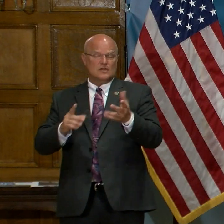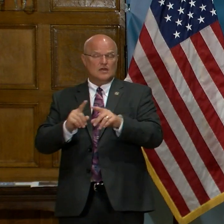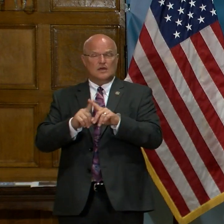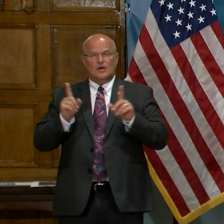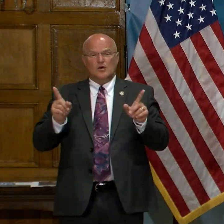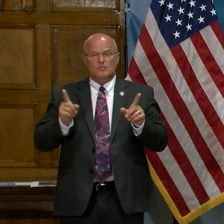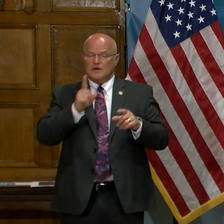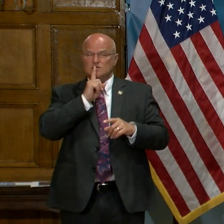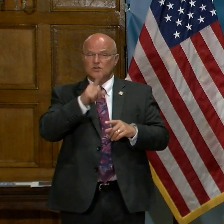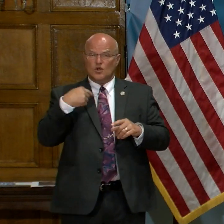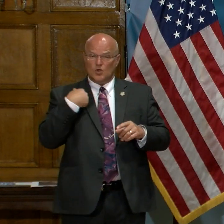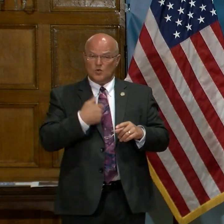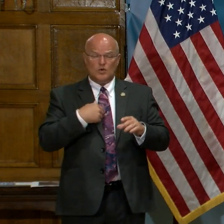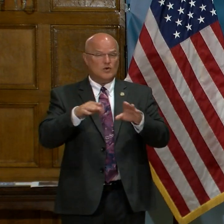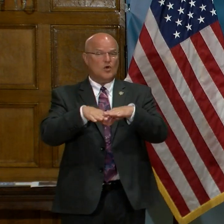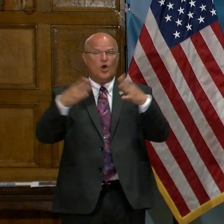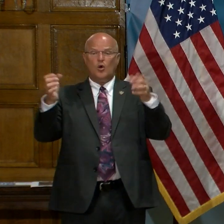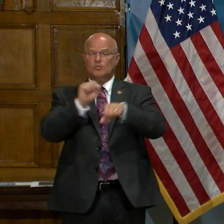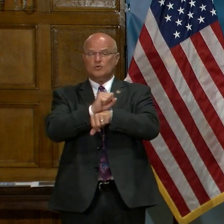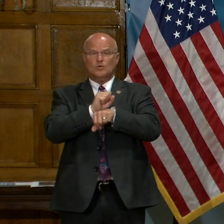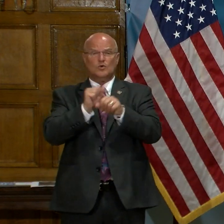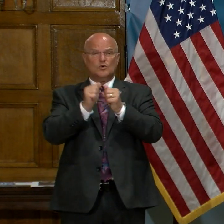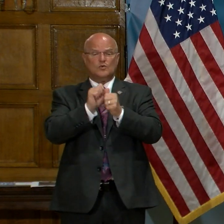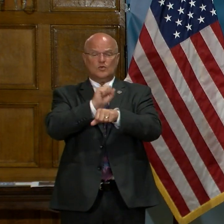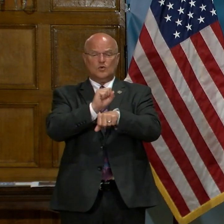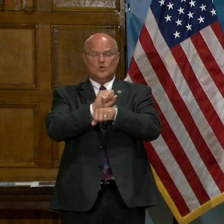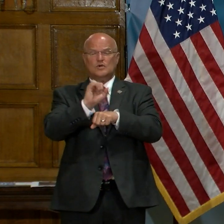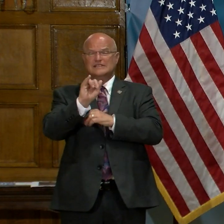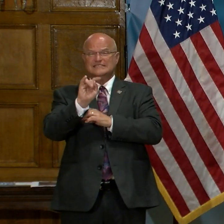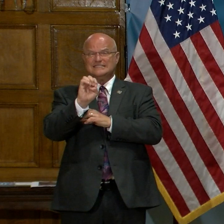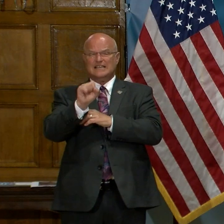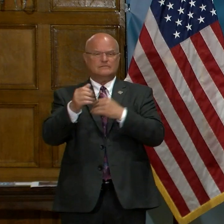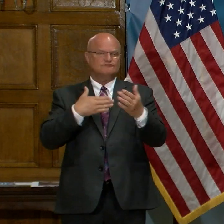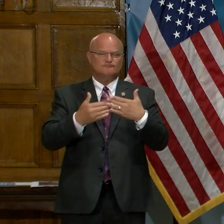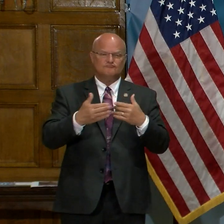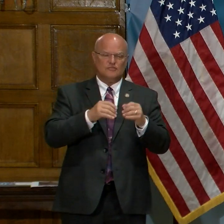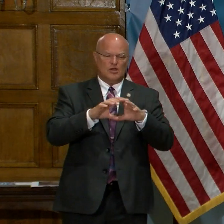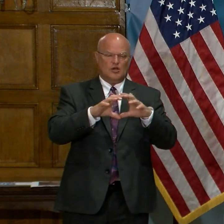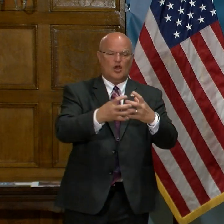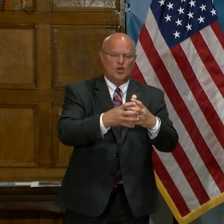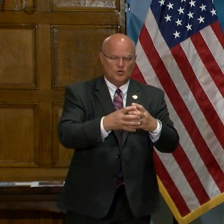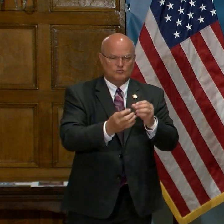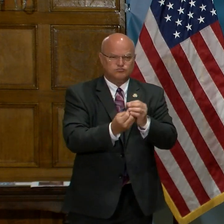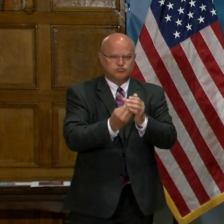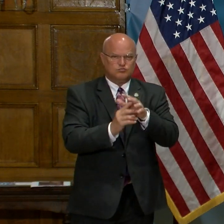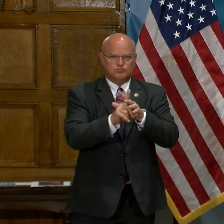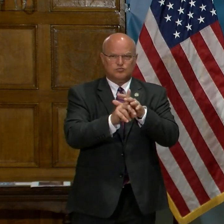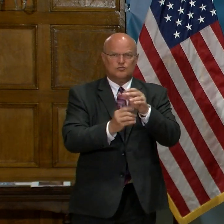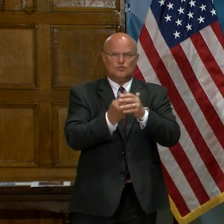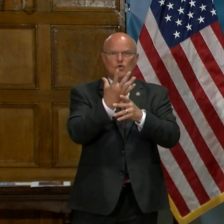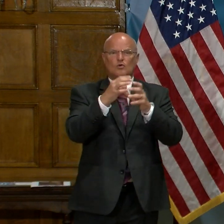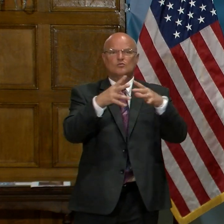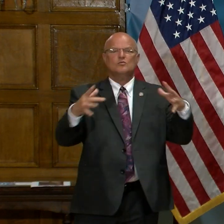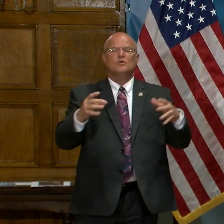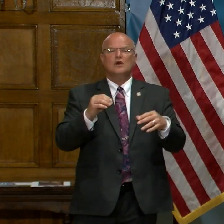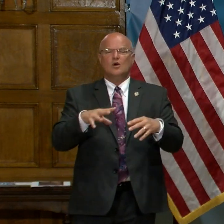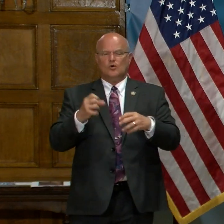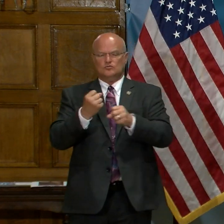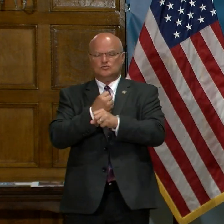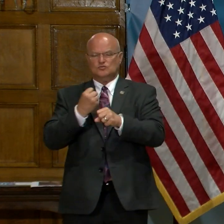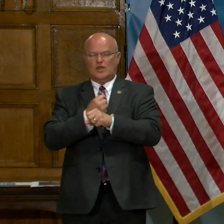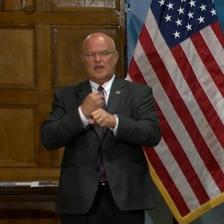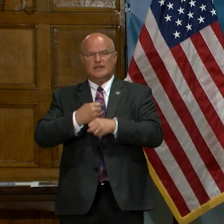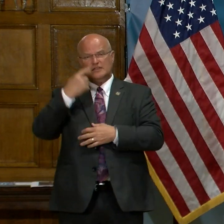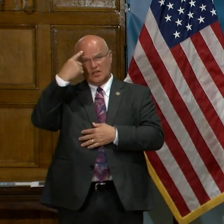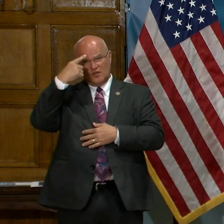But certainly we are open to working with work sites, whether they've had a cluster or not, on